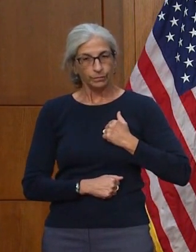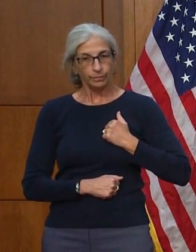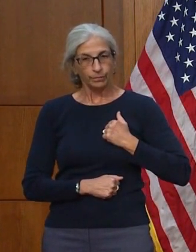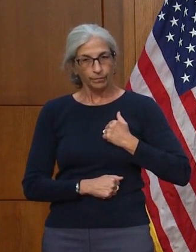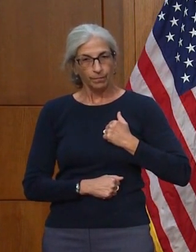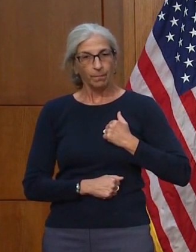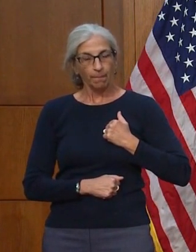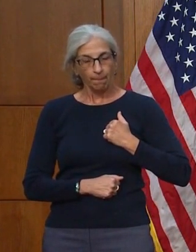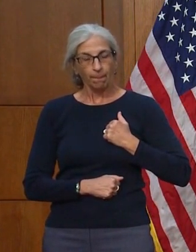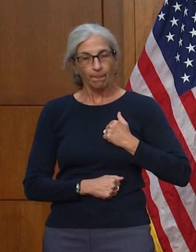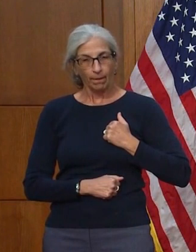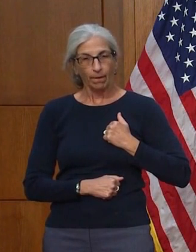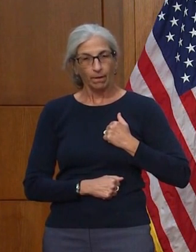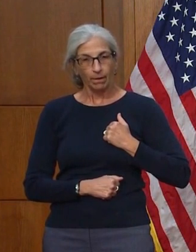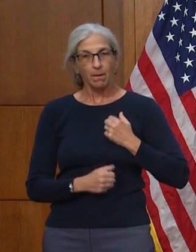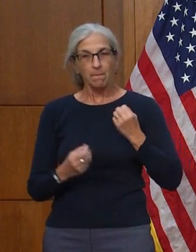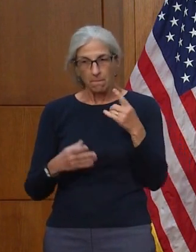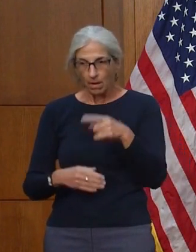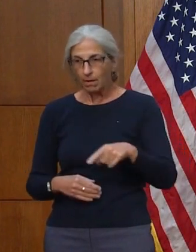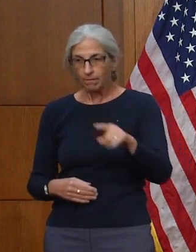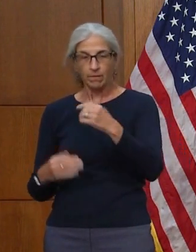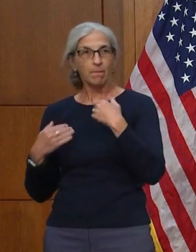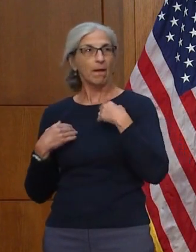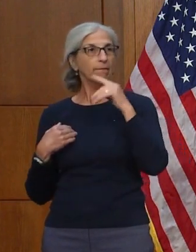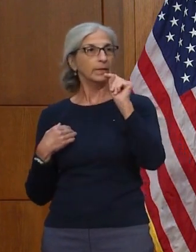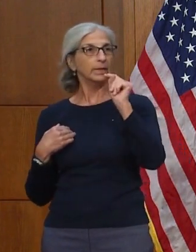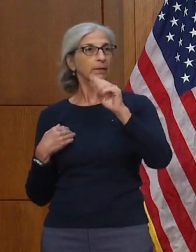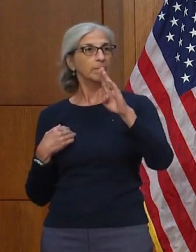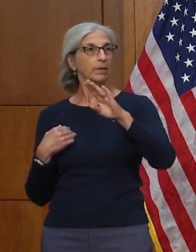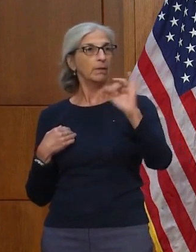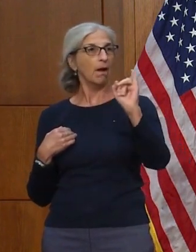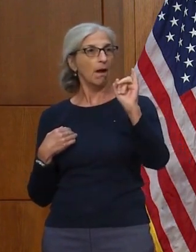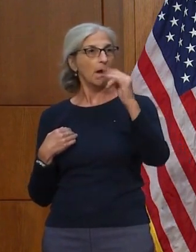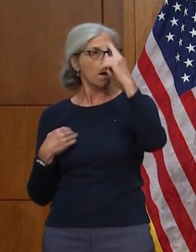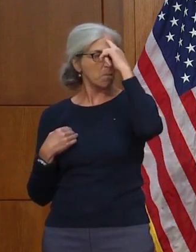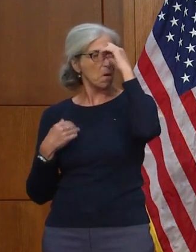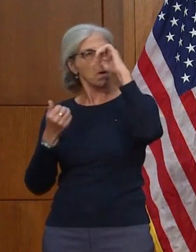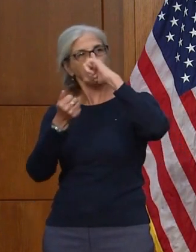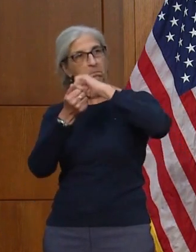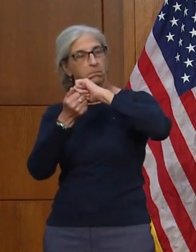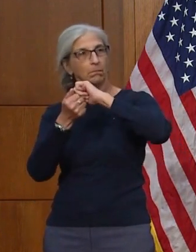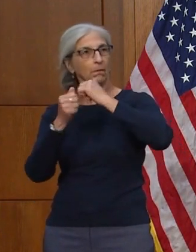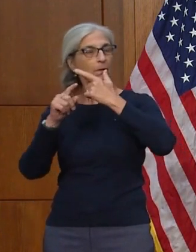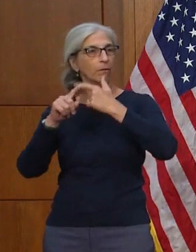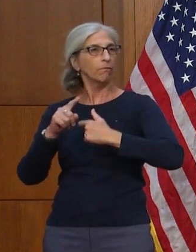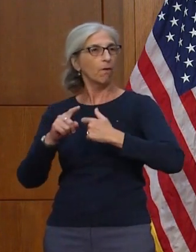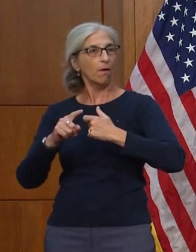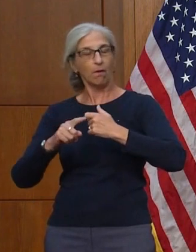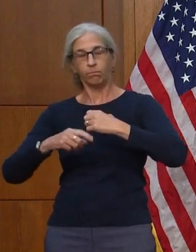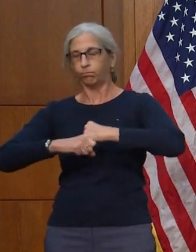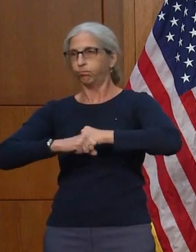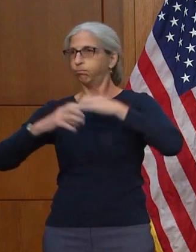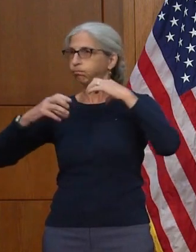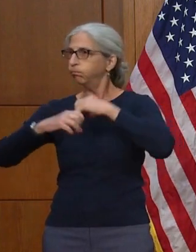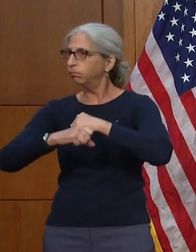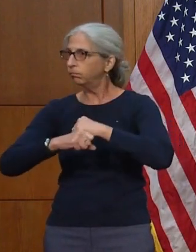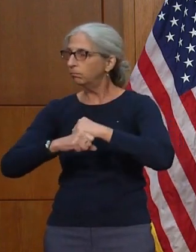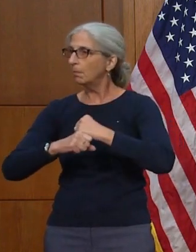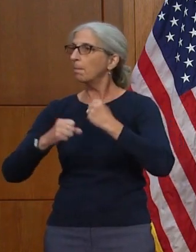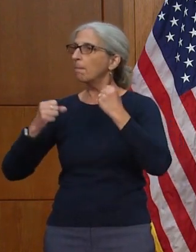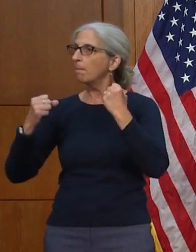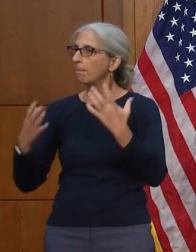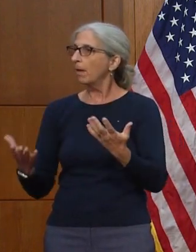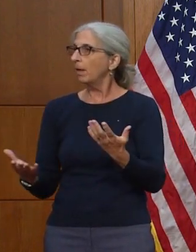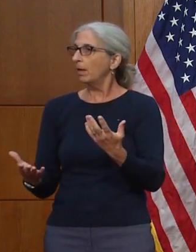a lot of have had traumatic brain injuries from explosive devices. A lot of them have had loss of